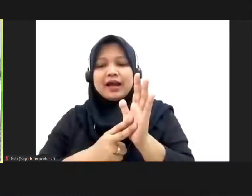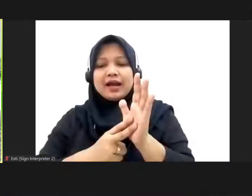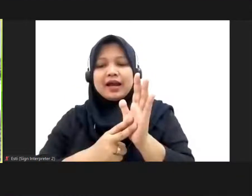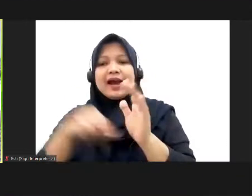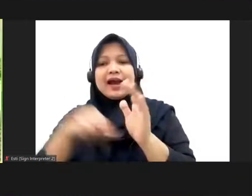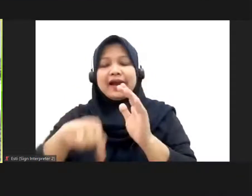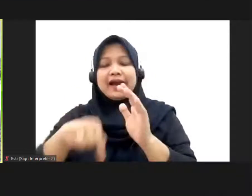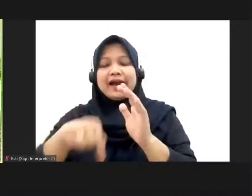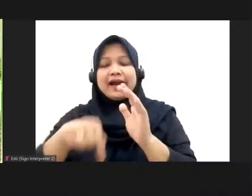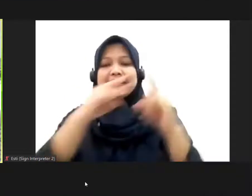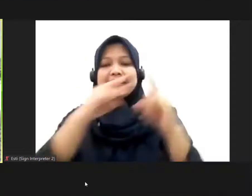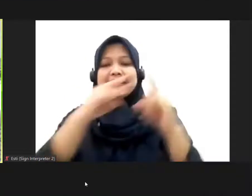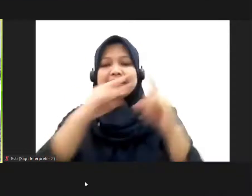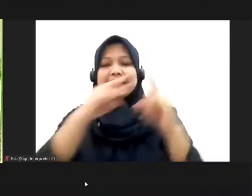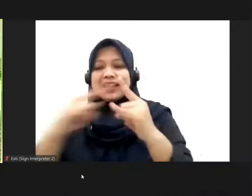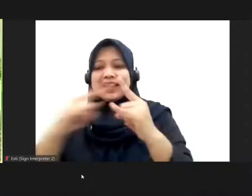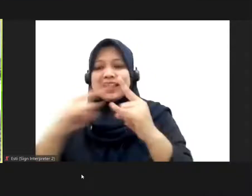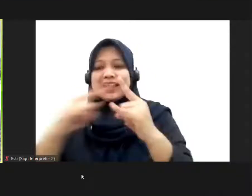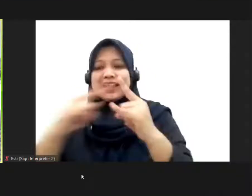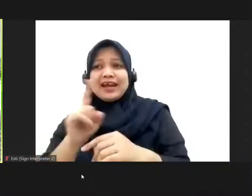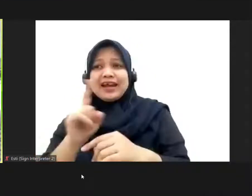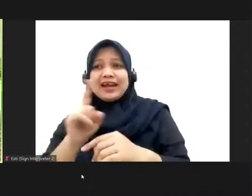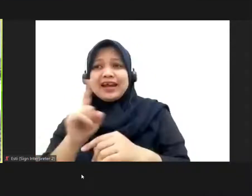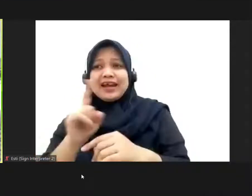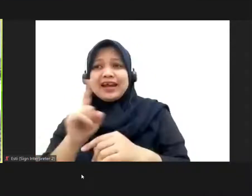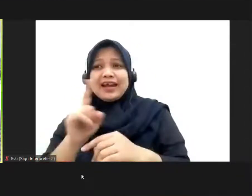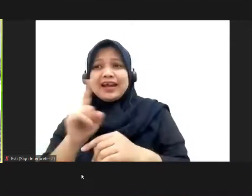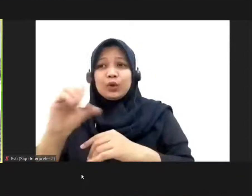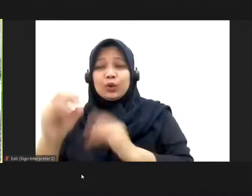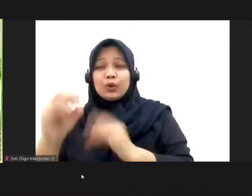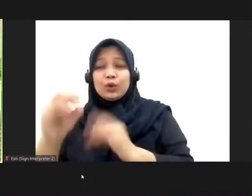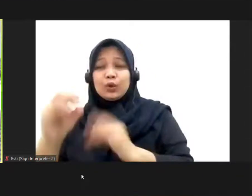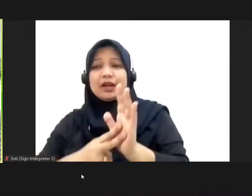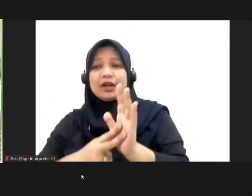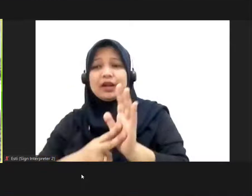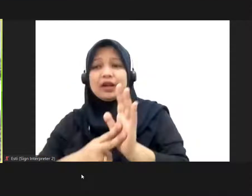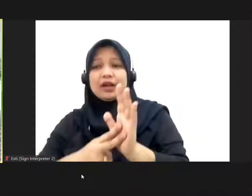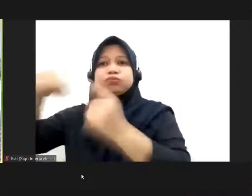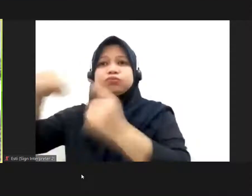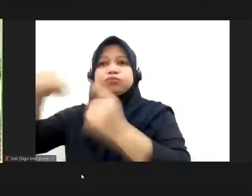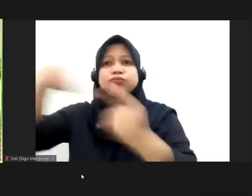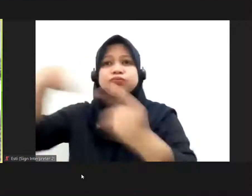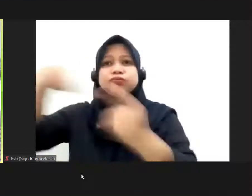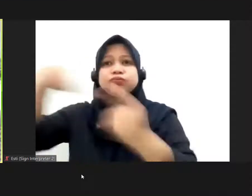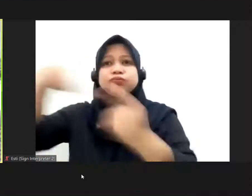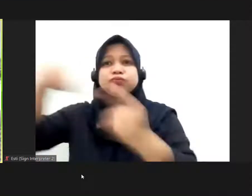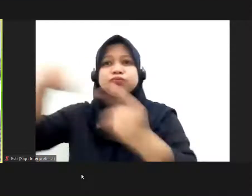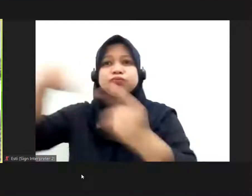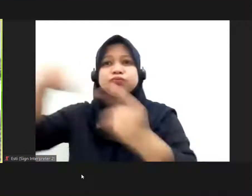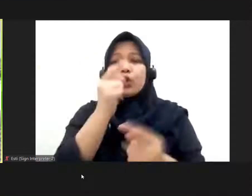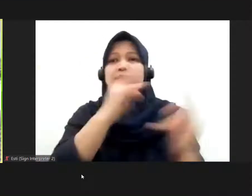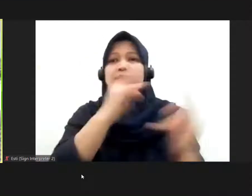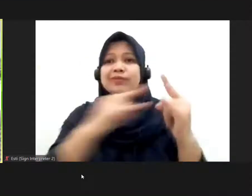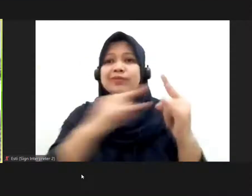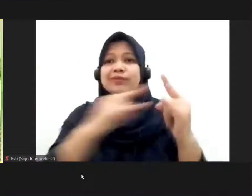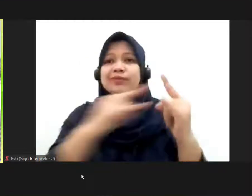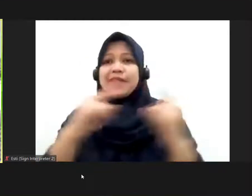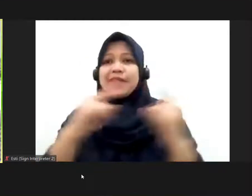camps that the cyclones have not hit the camps. So there, but however,